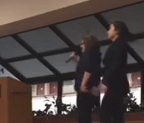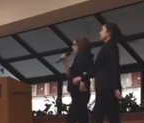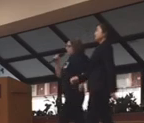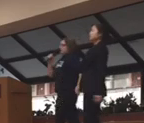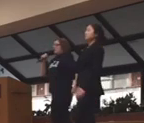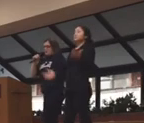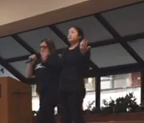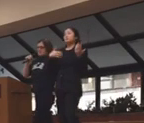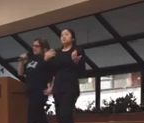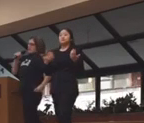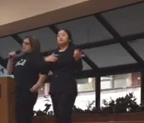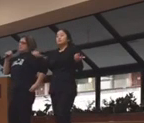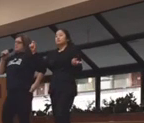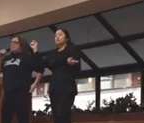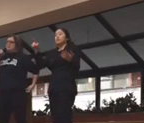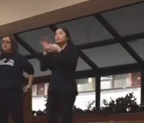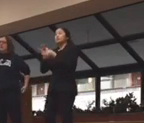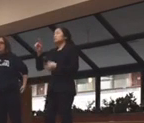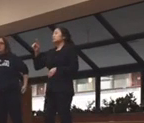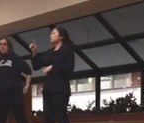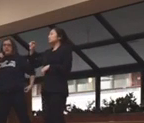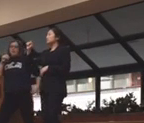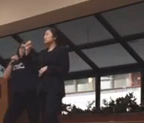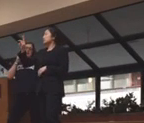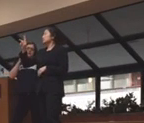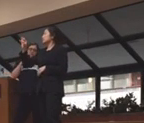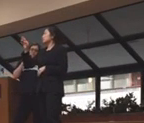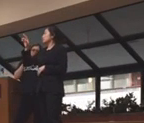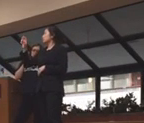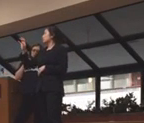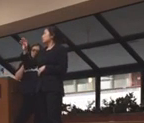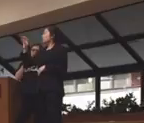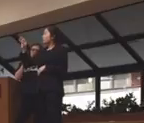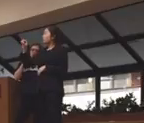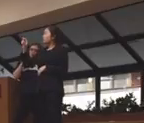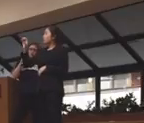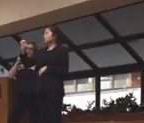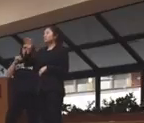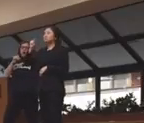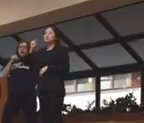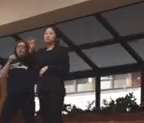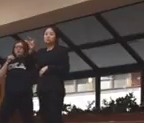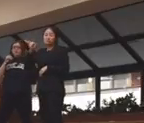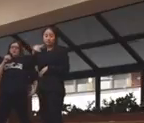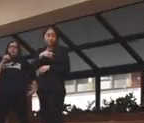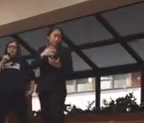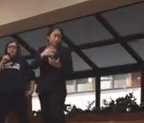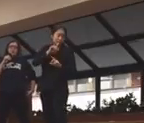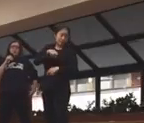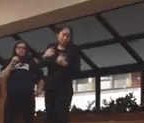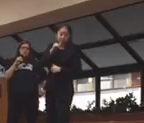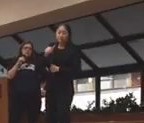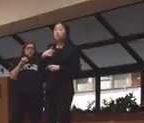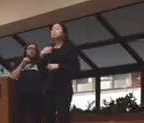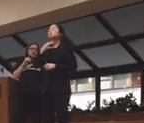I just have a question in regards to the task force. And I don't know if you can answer this question, but are one of the stakeholders